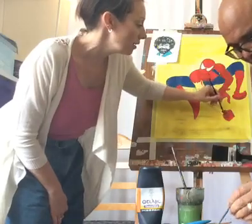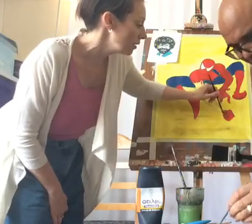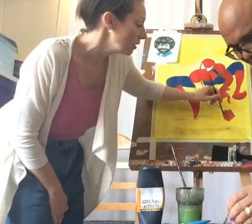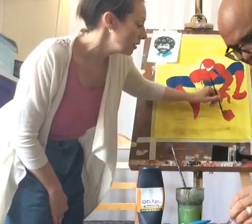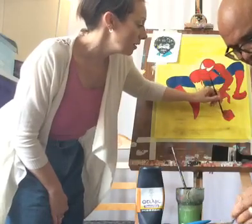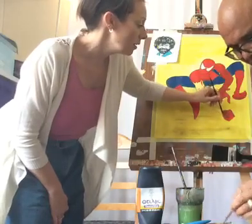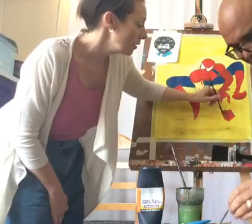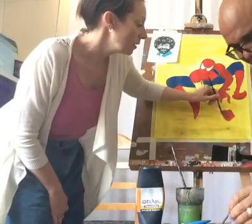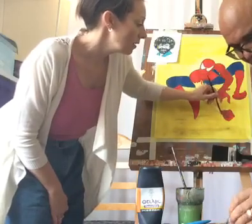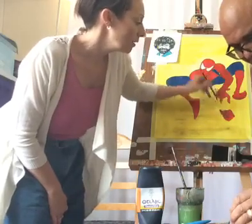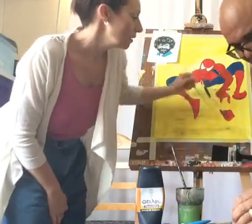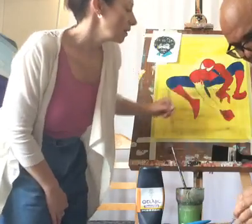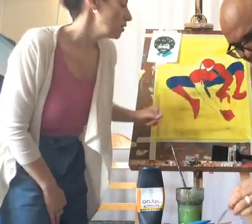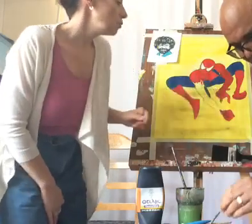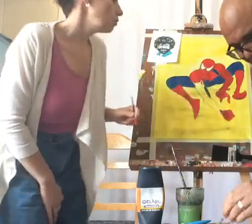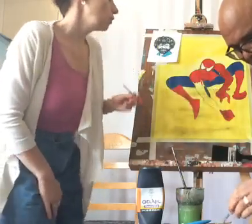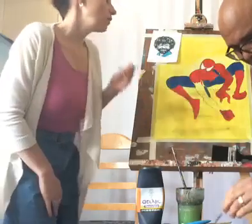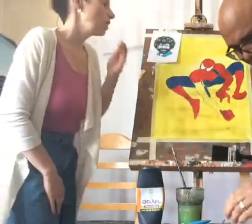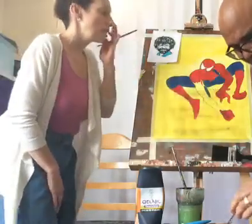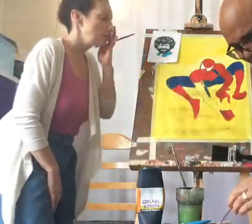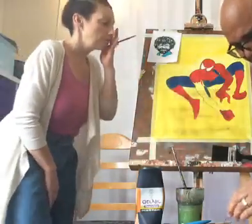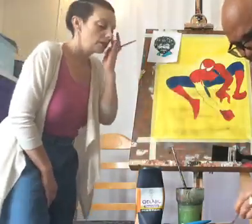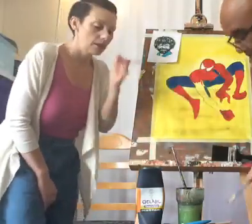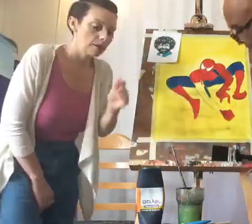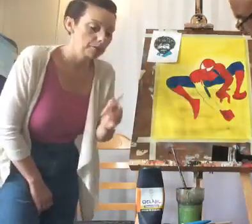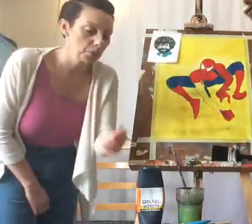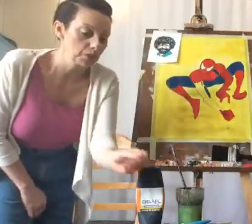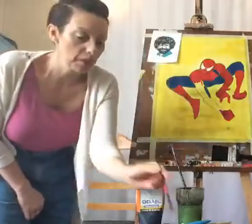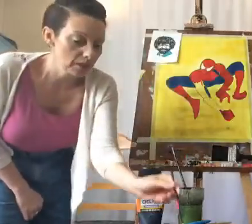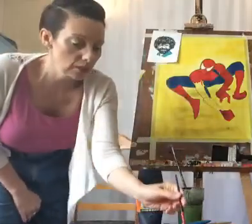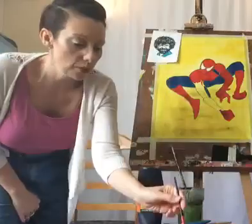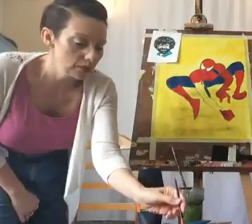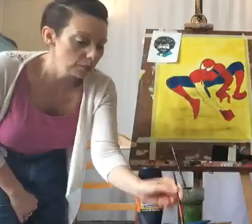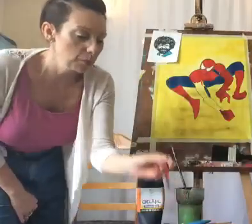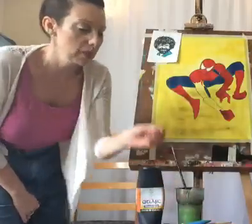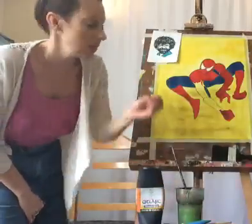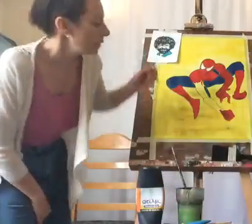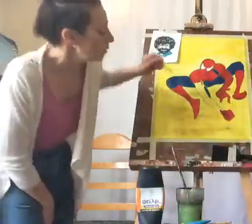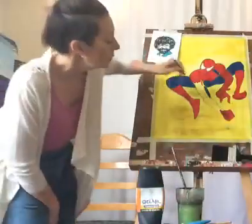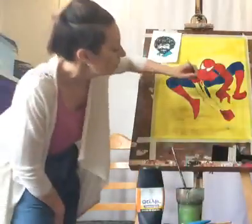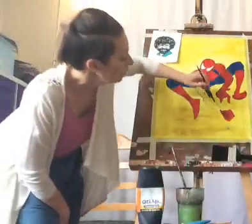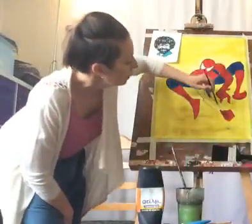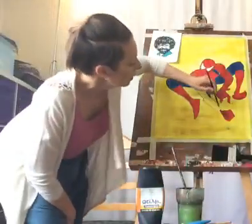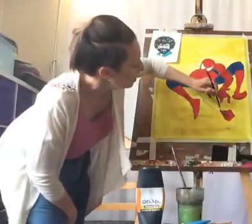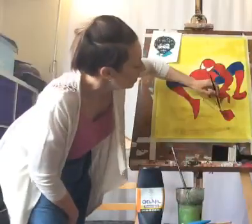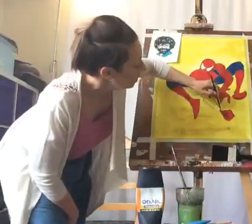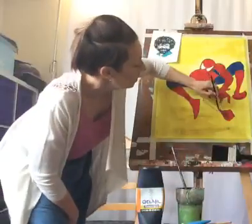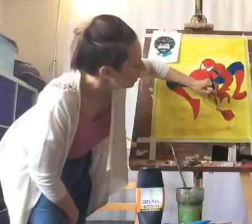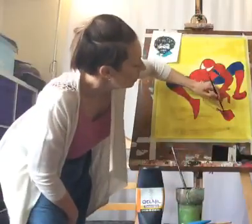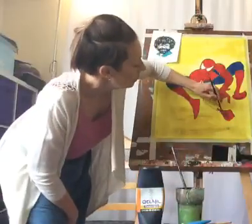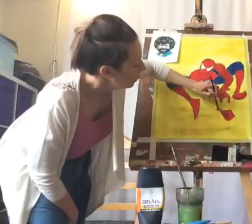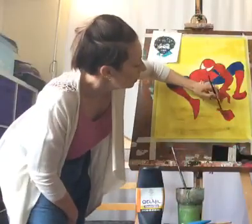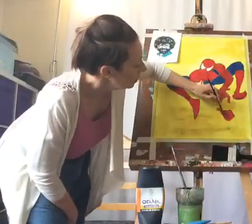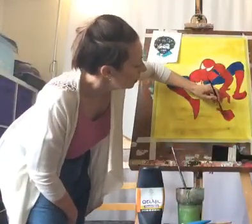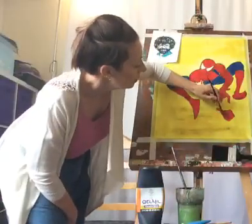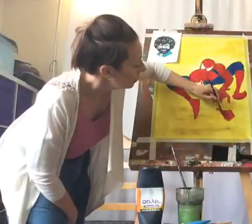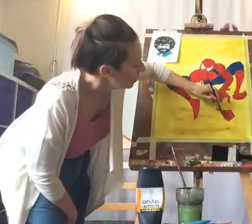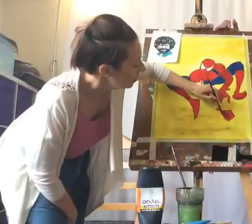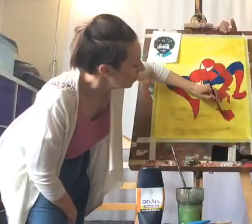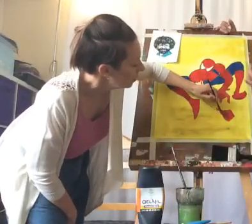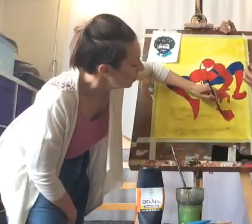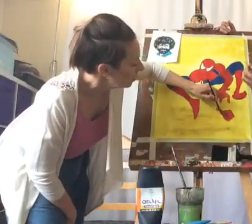here. Now the only problem with going over the Posca pen is that obviously it bleeds a little bit. Yeah, a little bit it